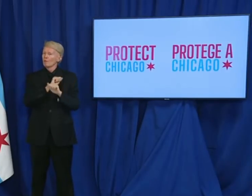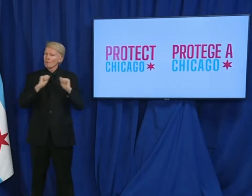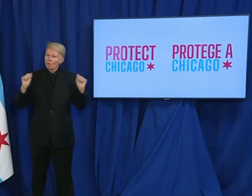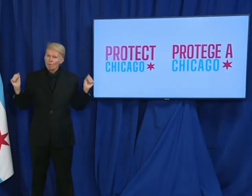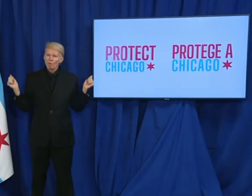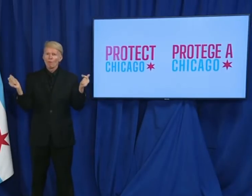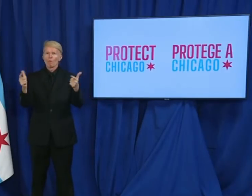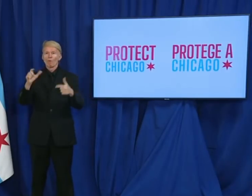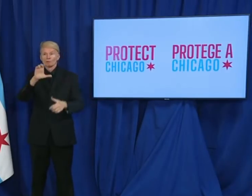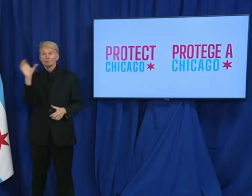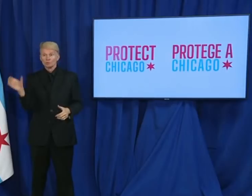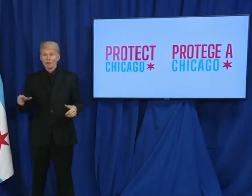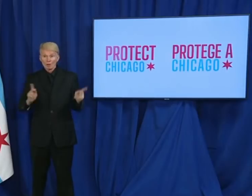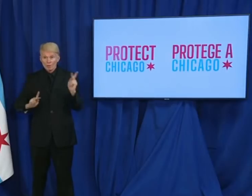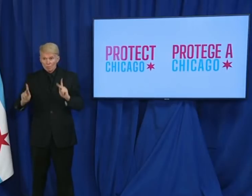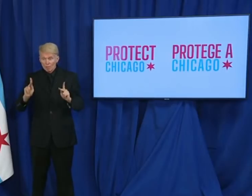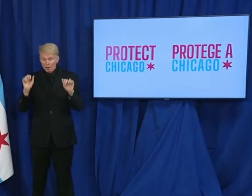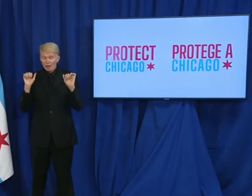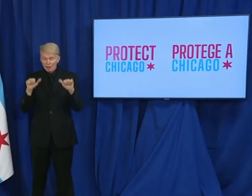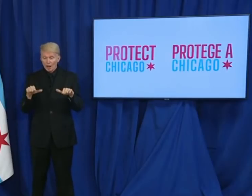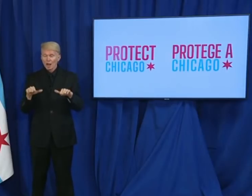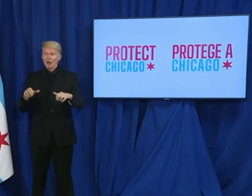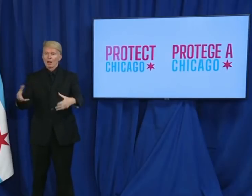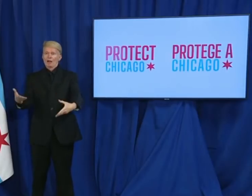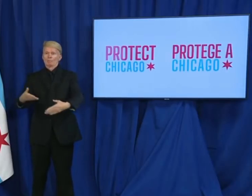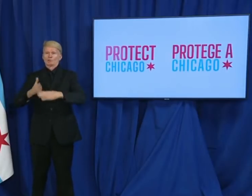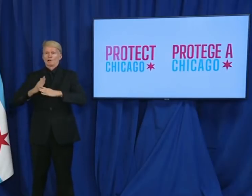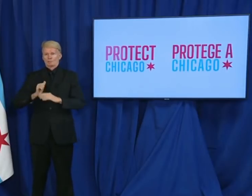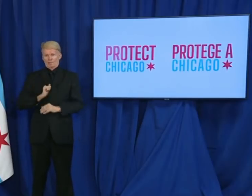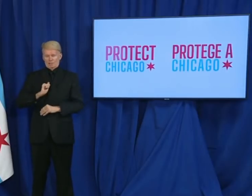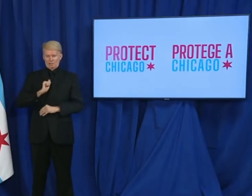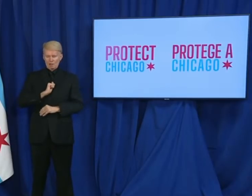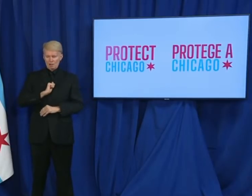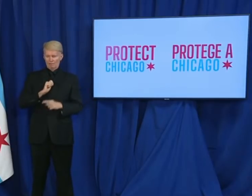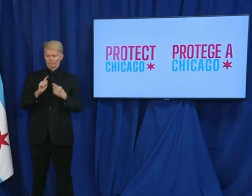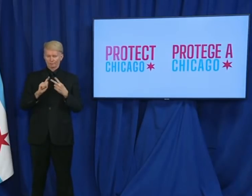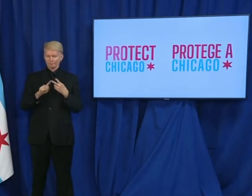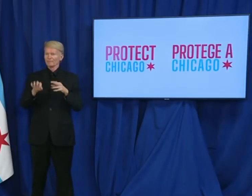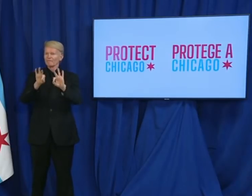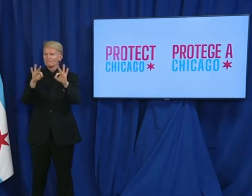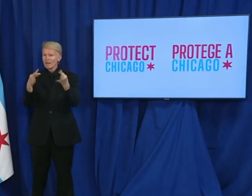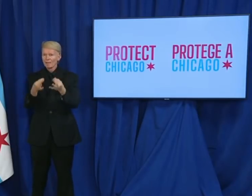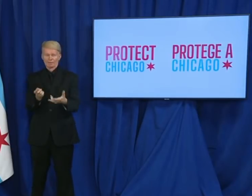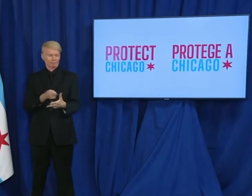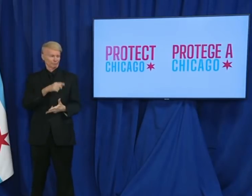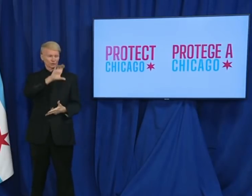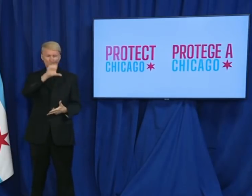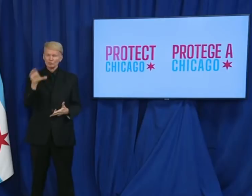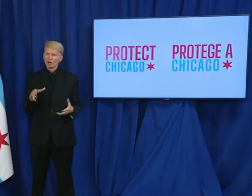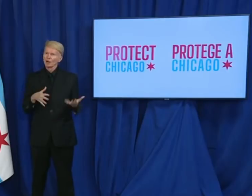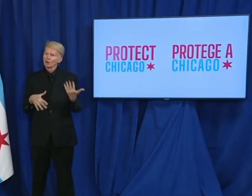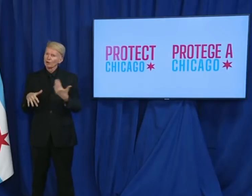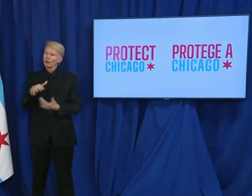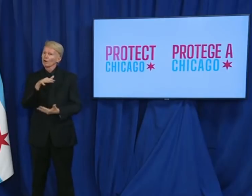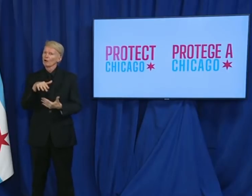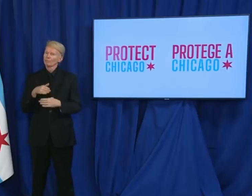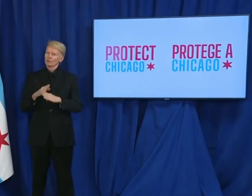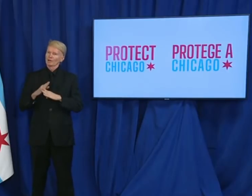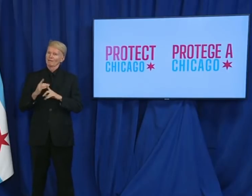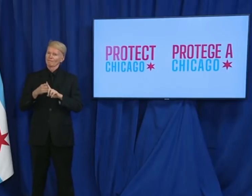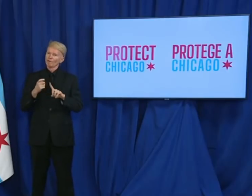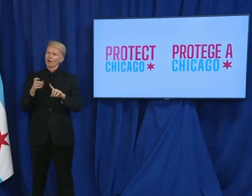the information they need to help protect themselves, their families, and Chicago from COVID.